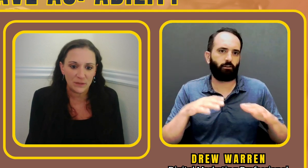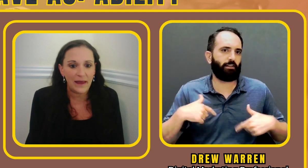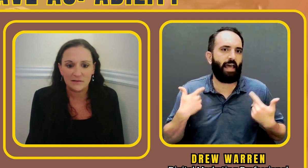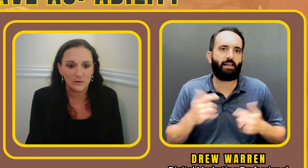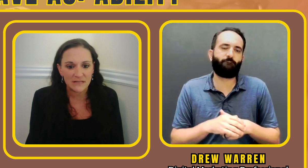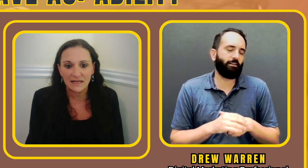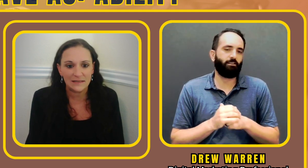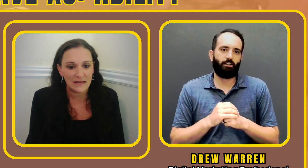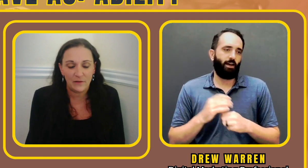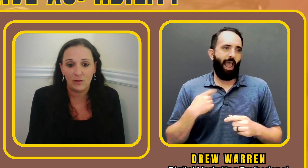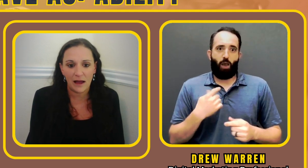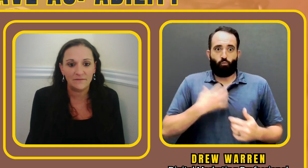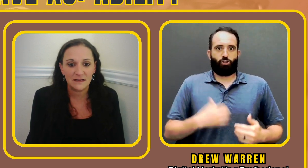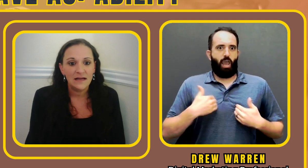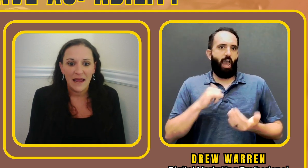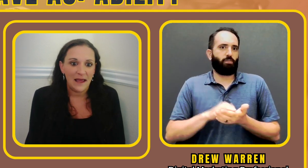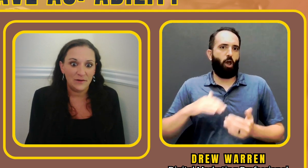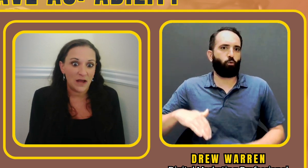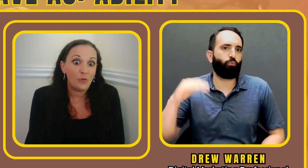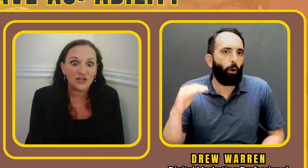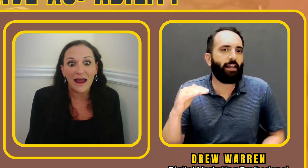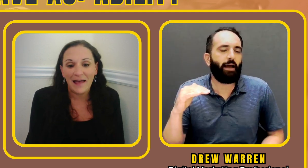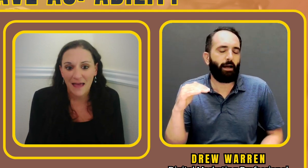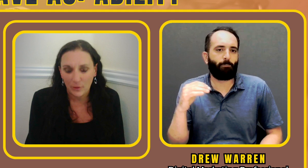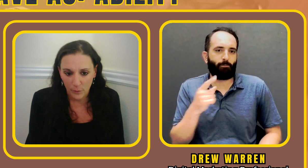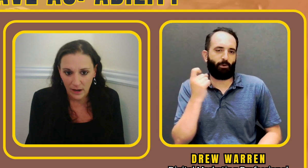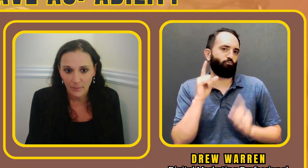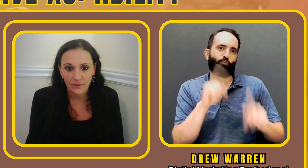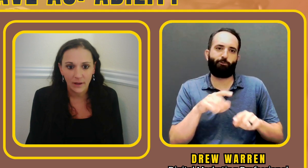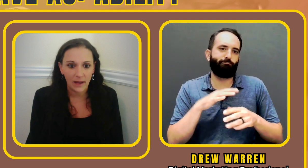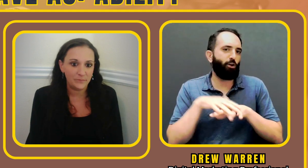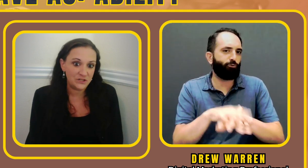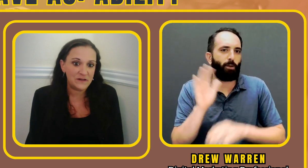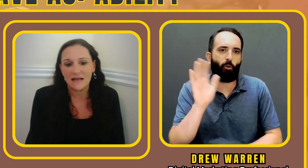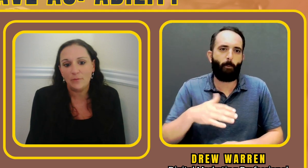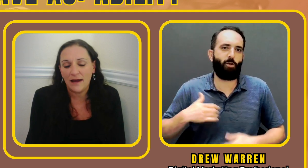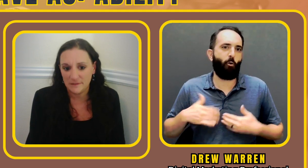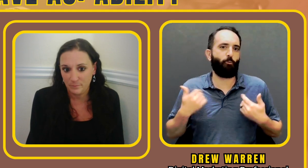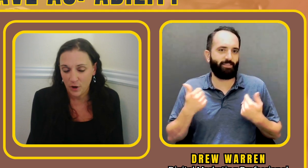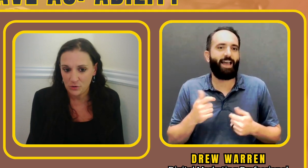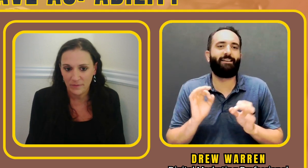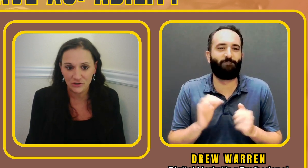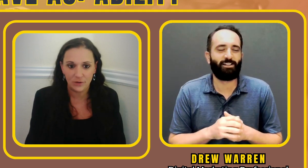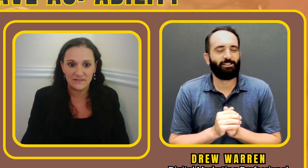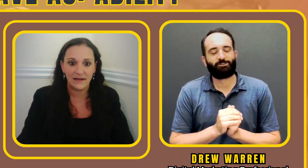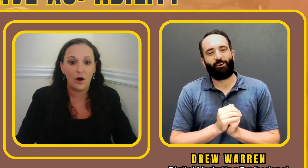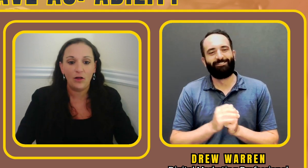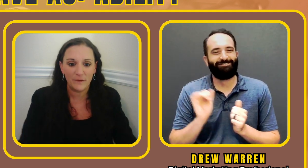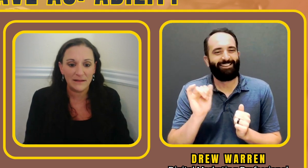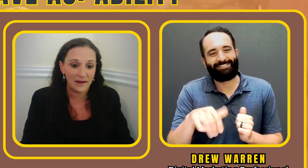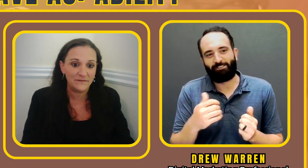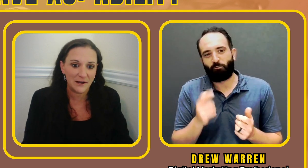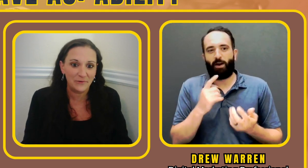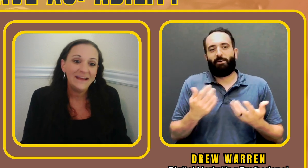huge impact on those kids and their lives. And I wish I had that growing up, just because I did go to a mainstream setting all